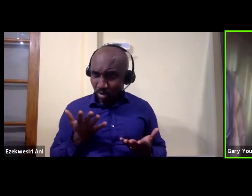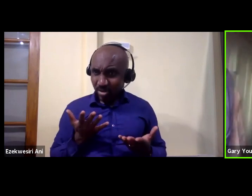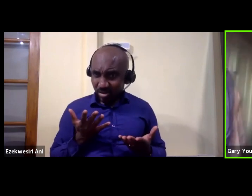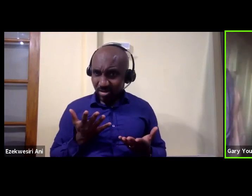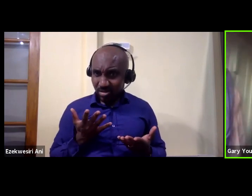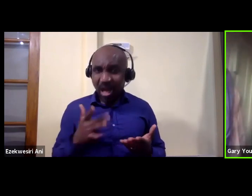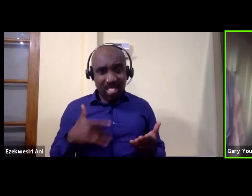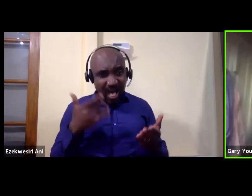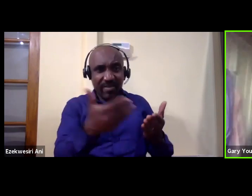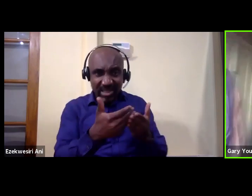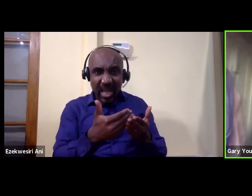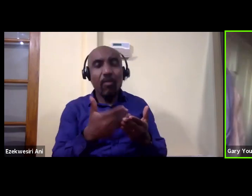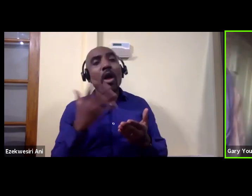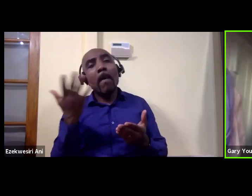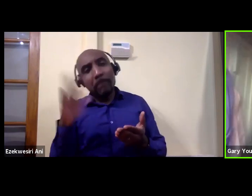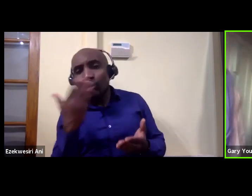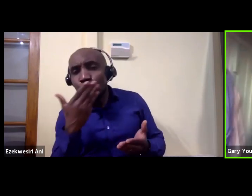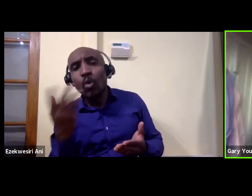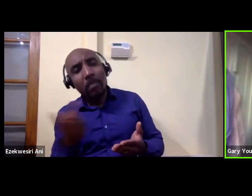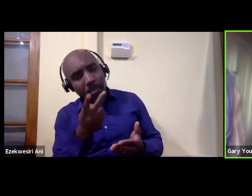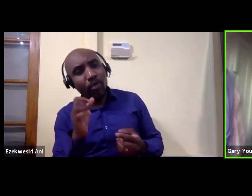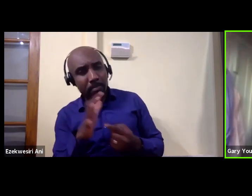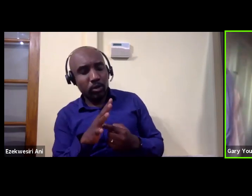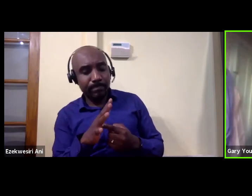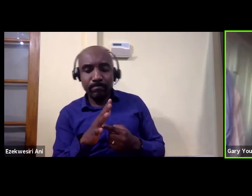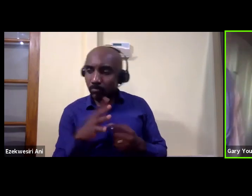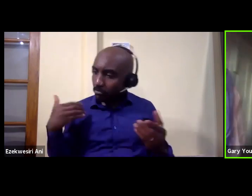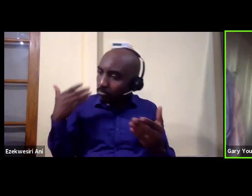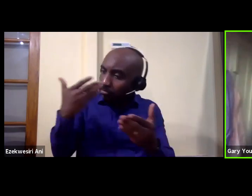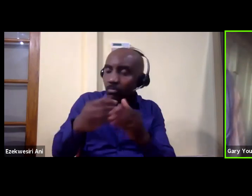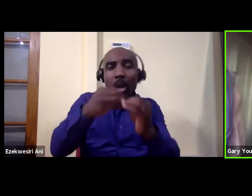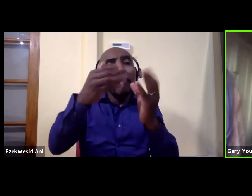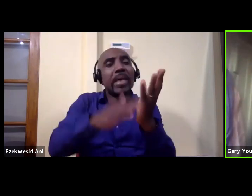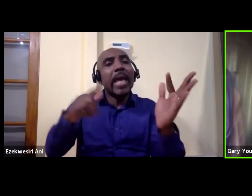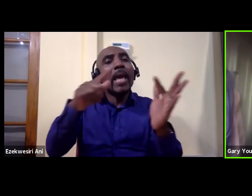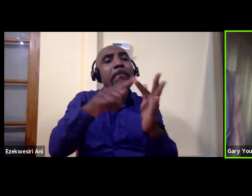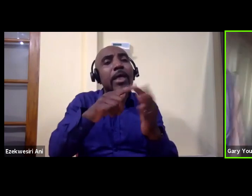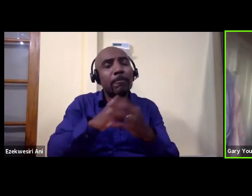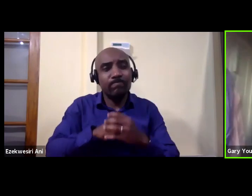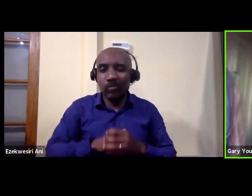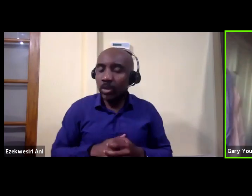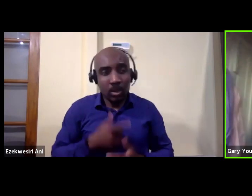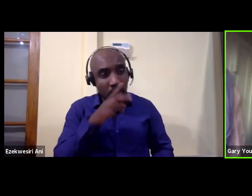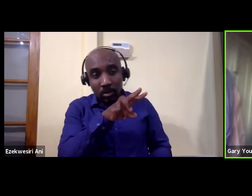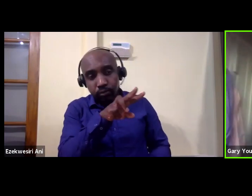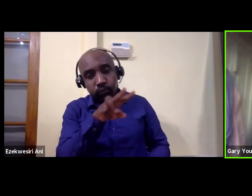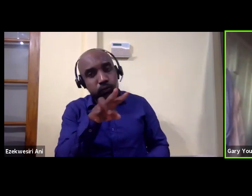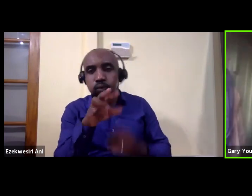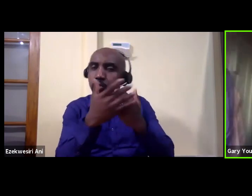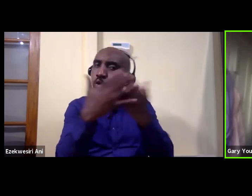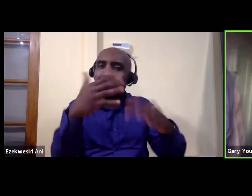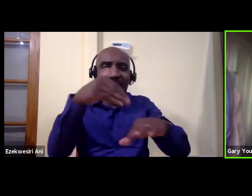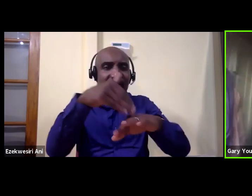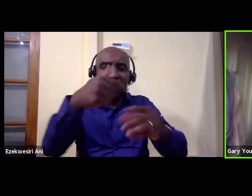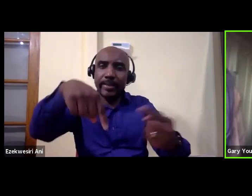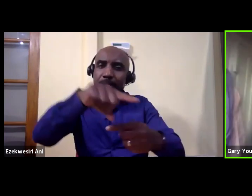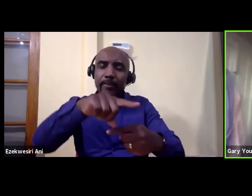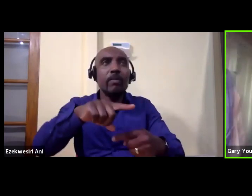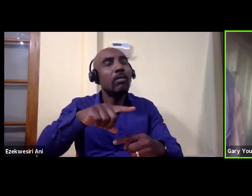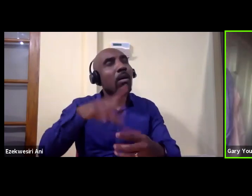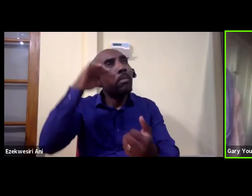seeing the disproportionate number of BAME people who have been affected by this has reminded me